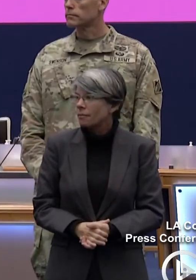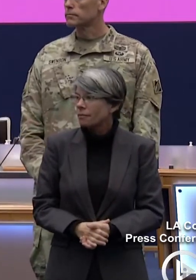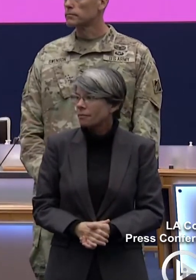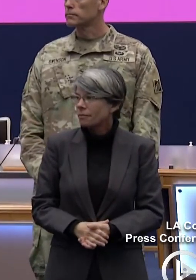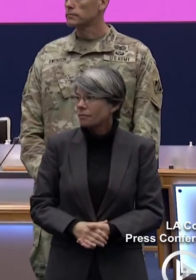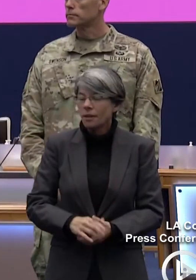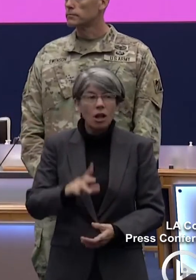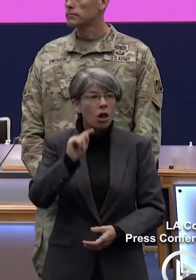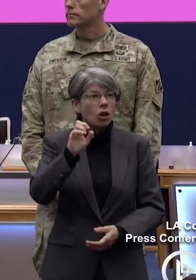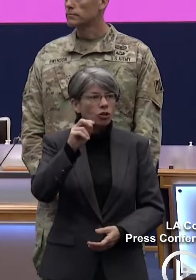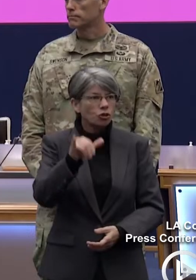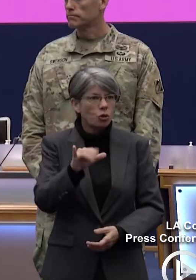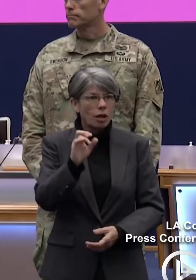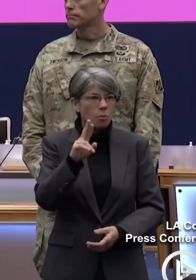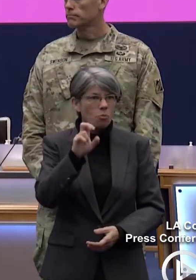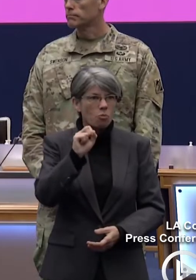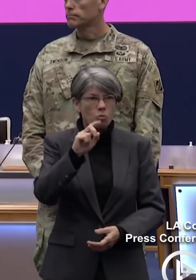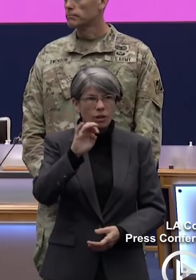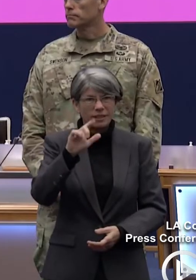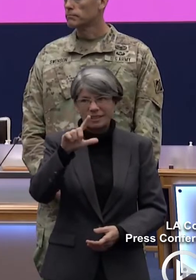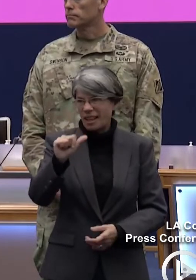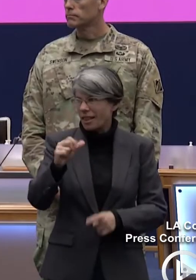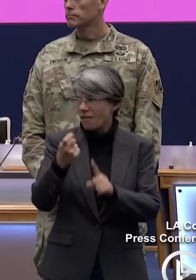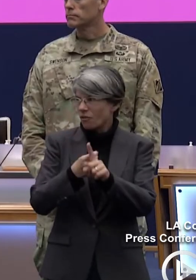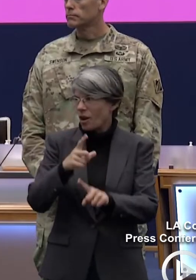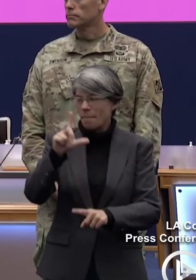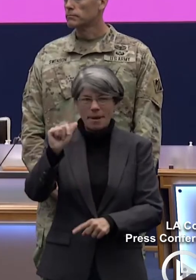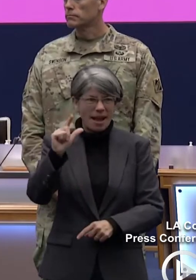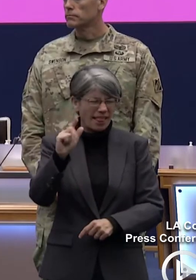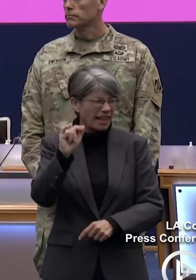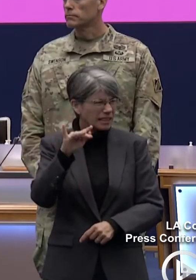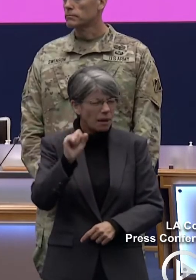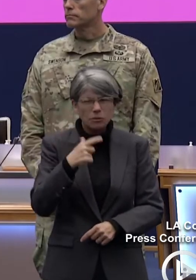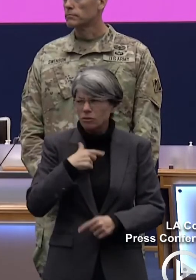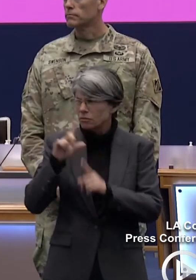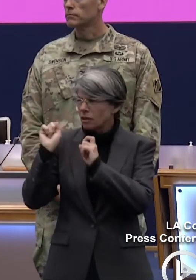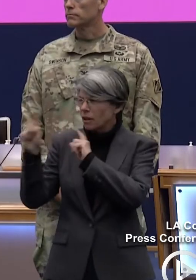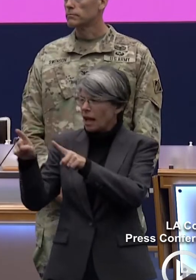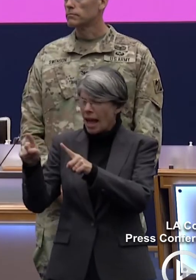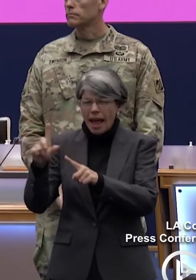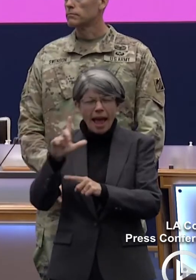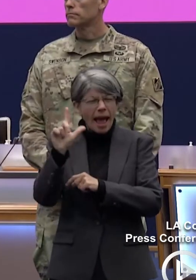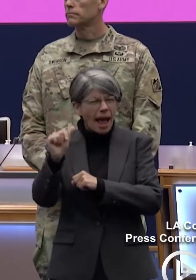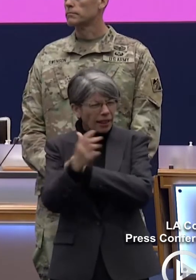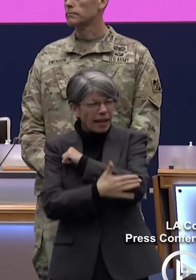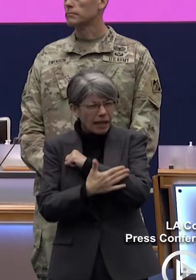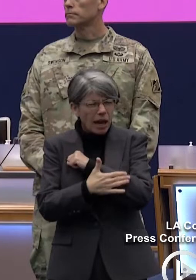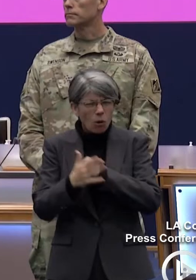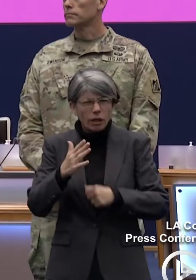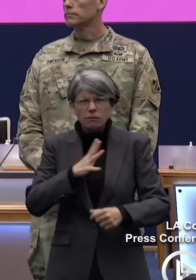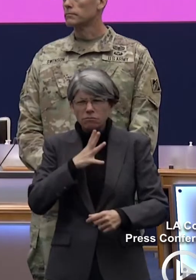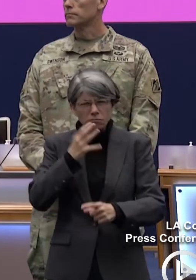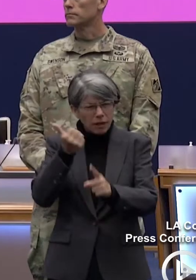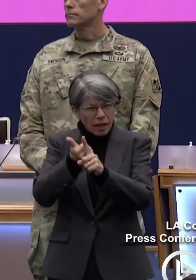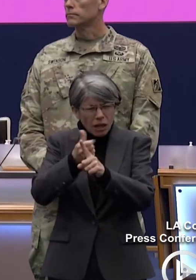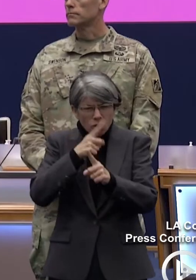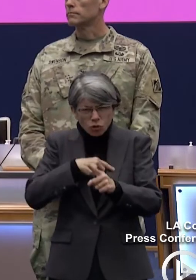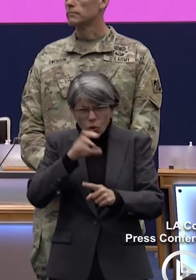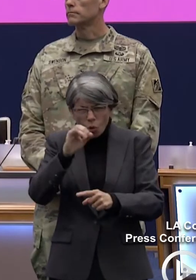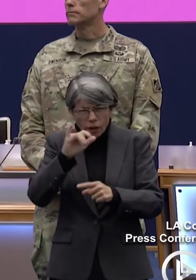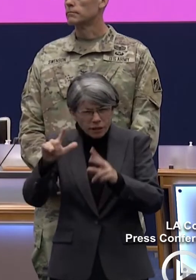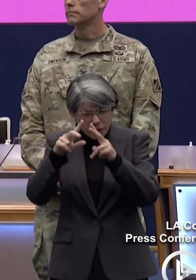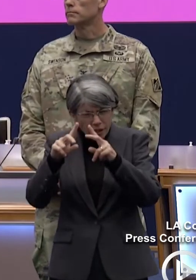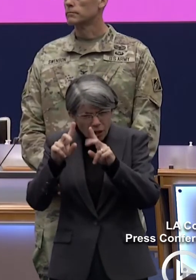Hi, Tony Briscoe, LA Times. Wanted to ask the LA County officials whether or not there would be soil